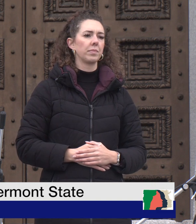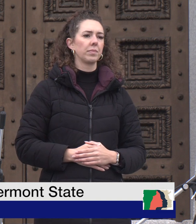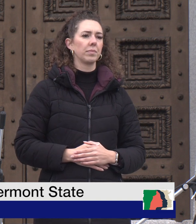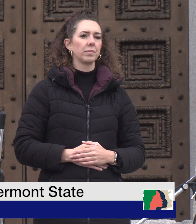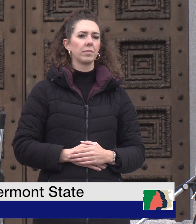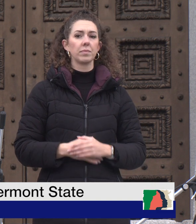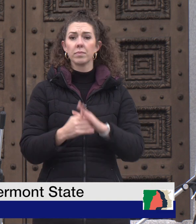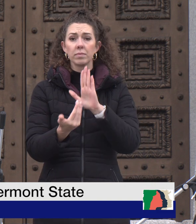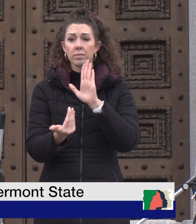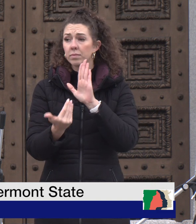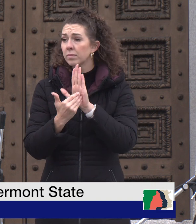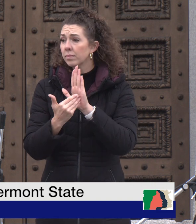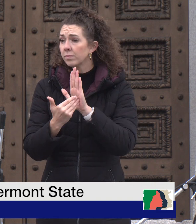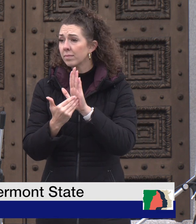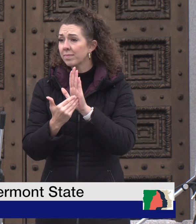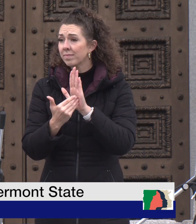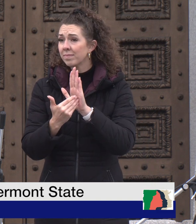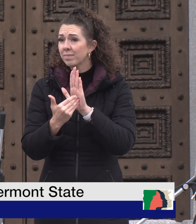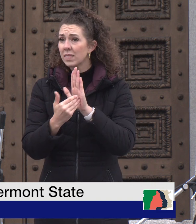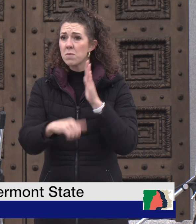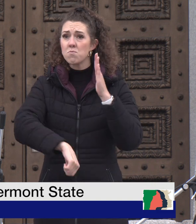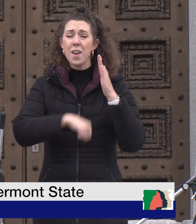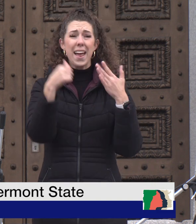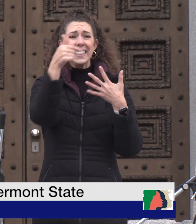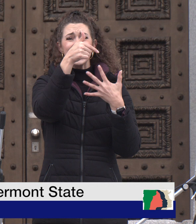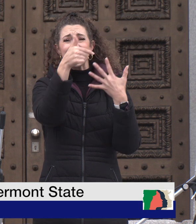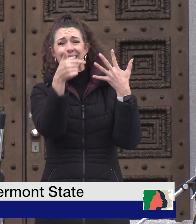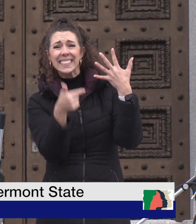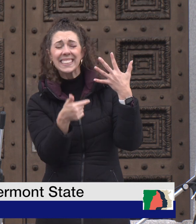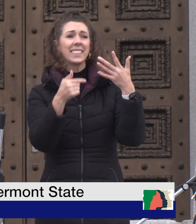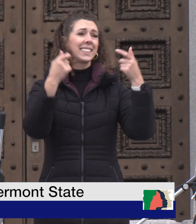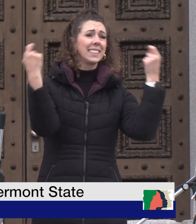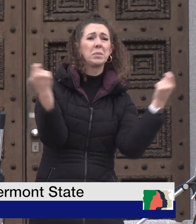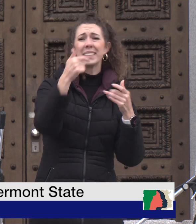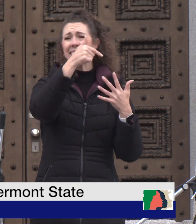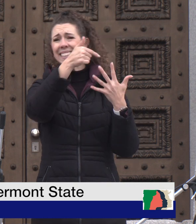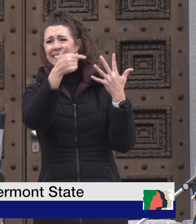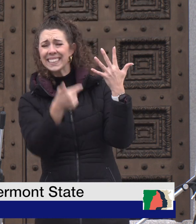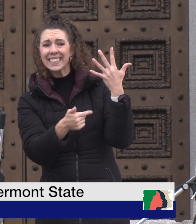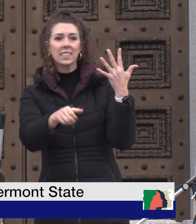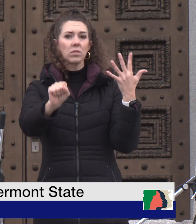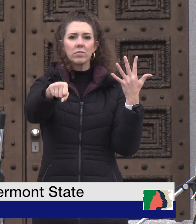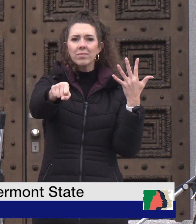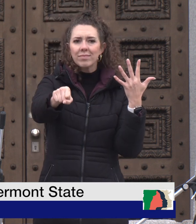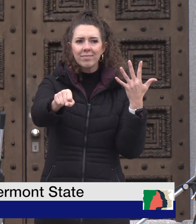And again, while we have much to be proud of and to celebrate in Vermont,